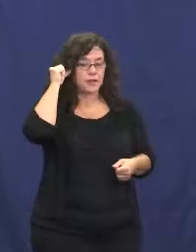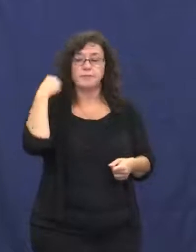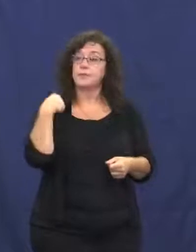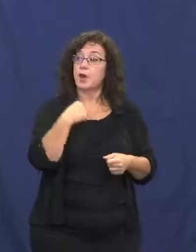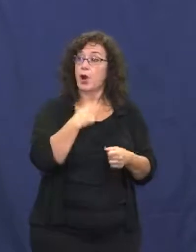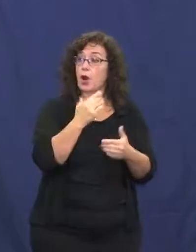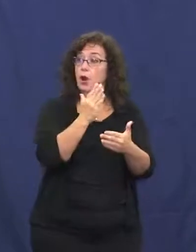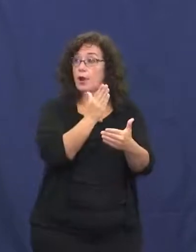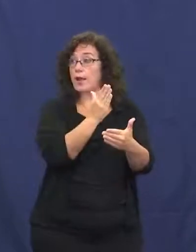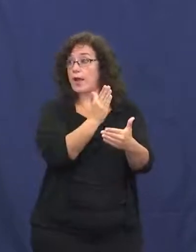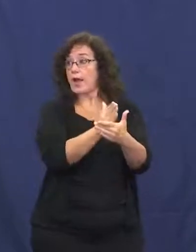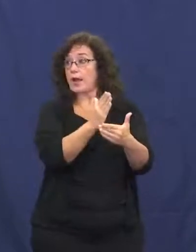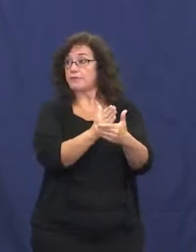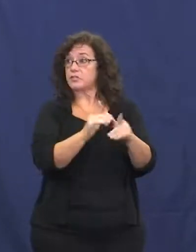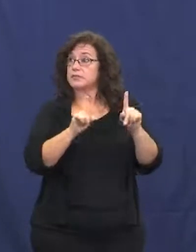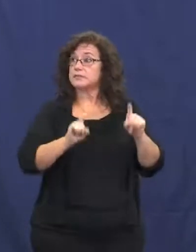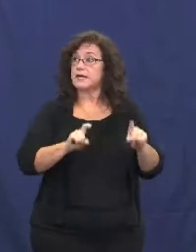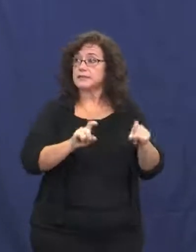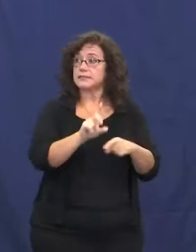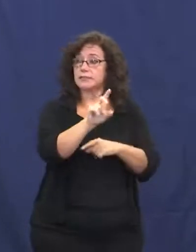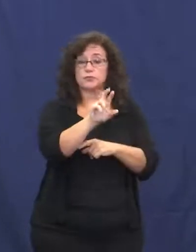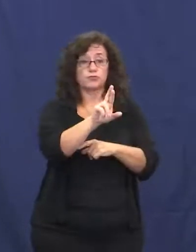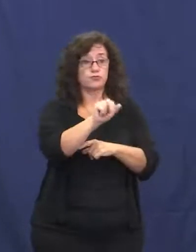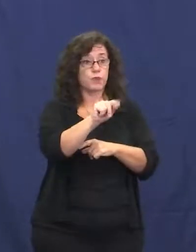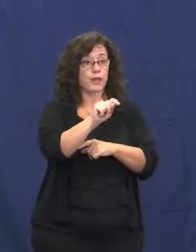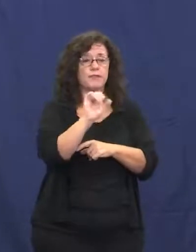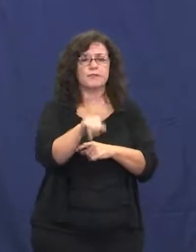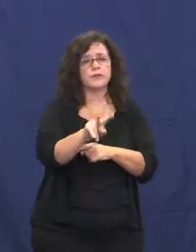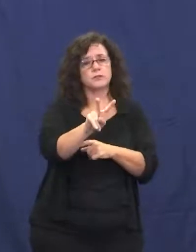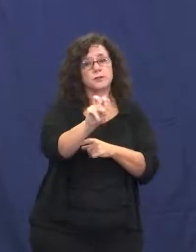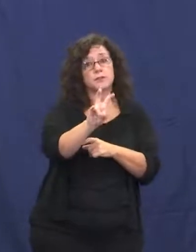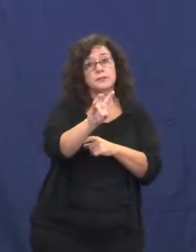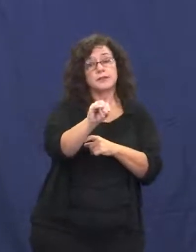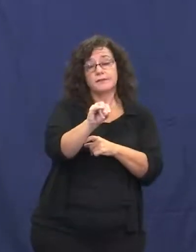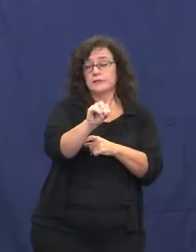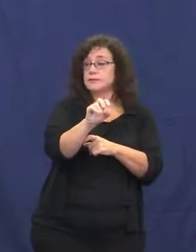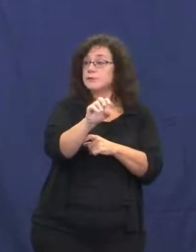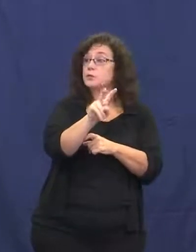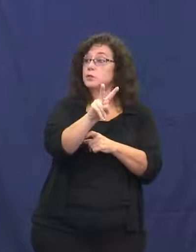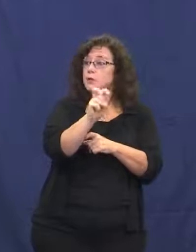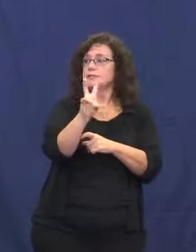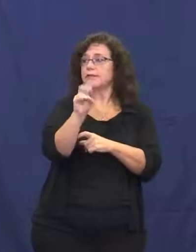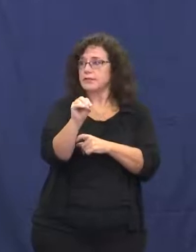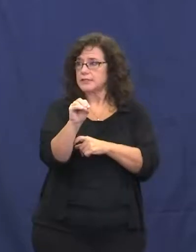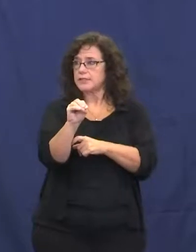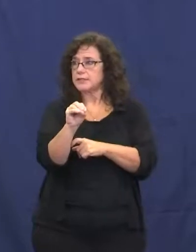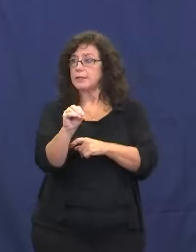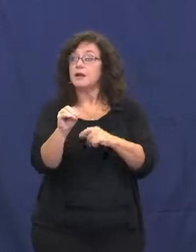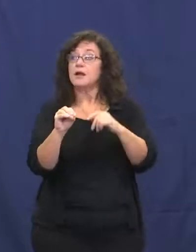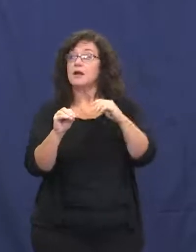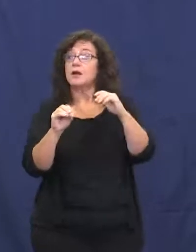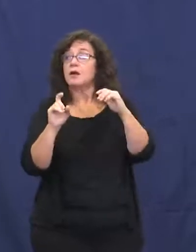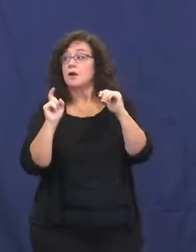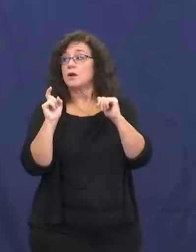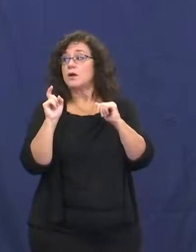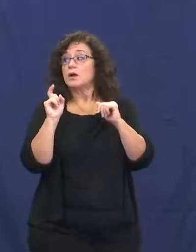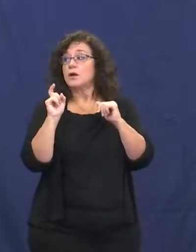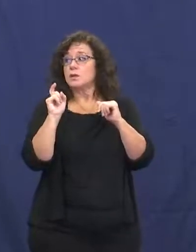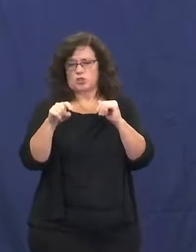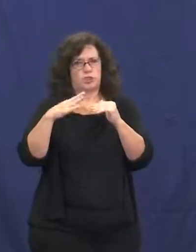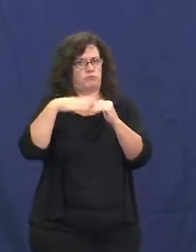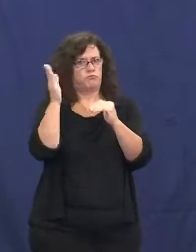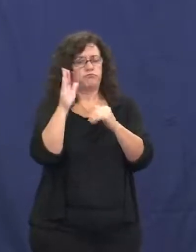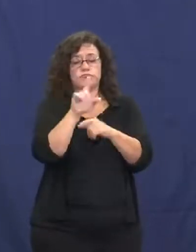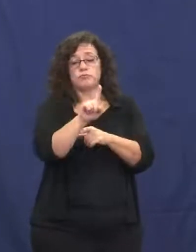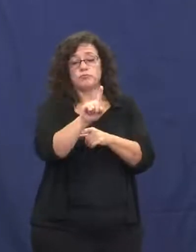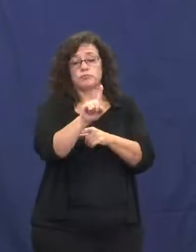is 270. You can see the state expects counties to have 150 average daily tests per